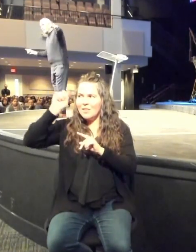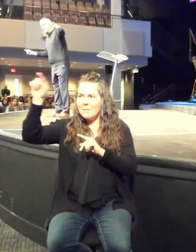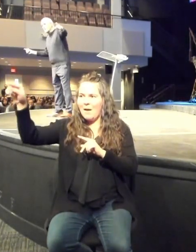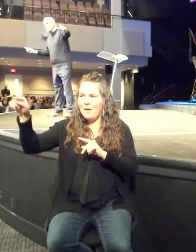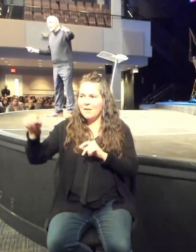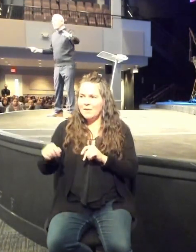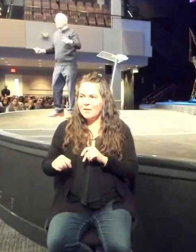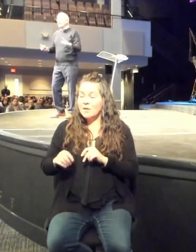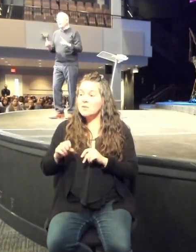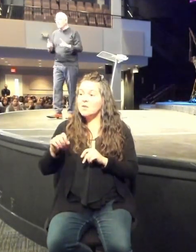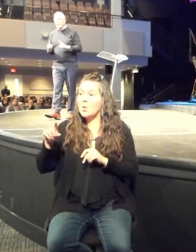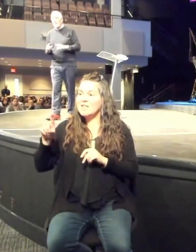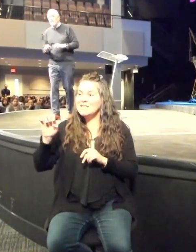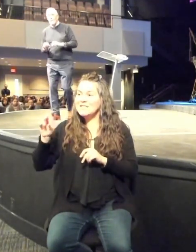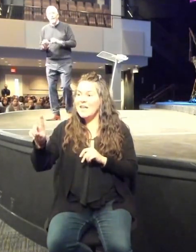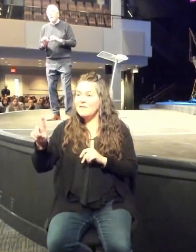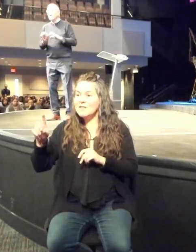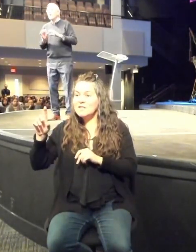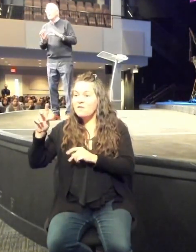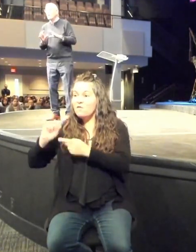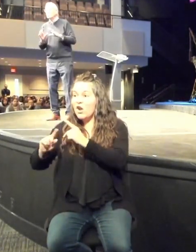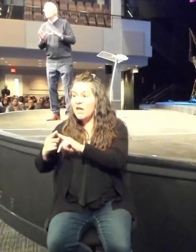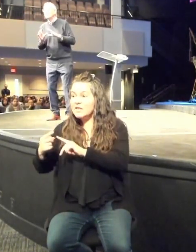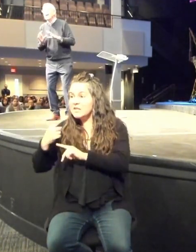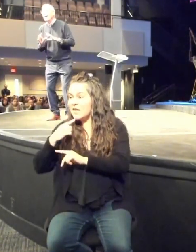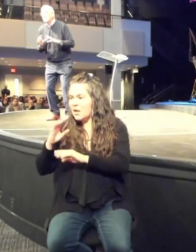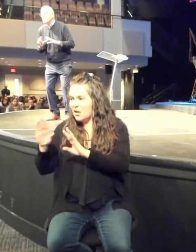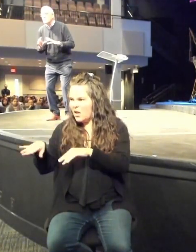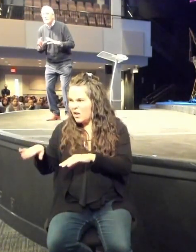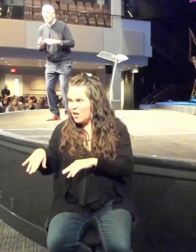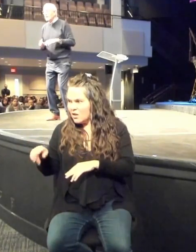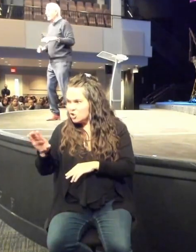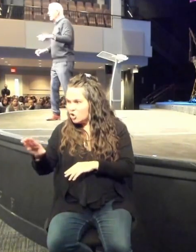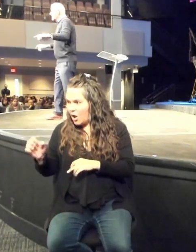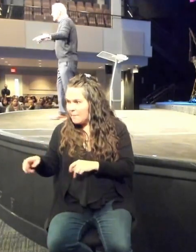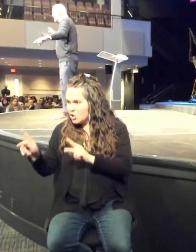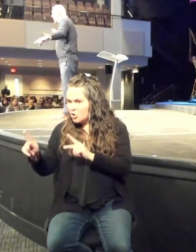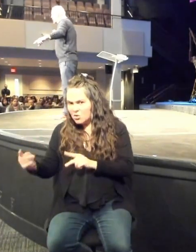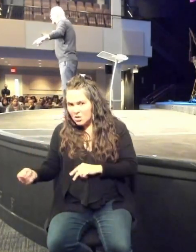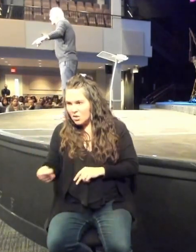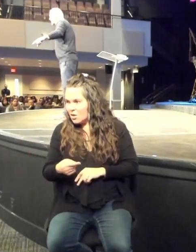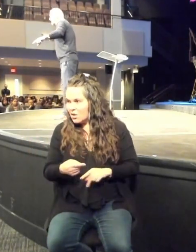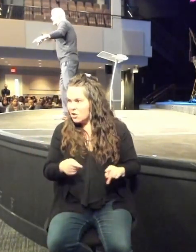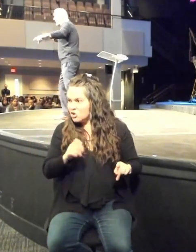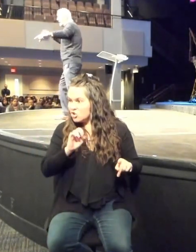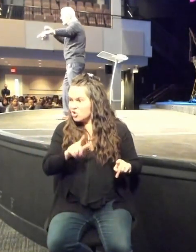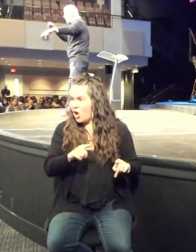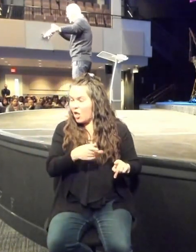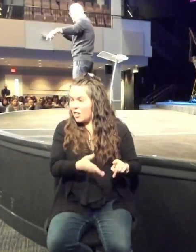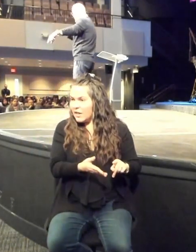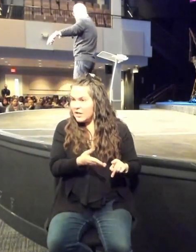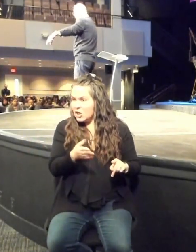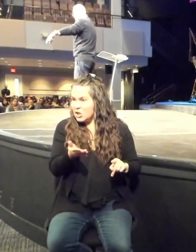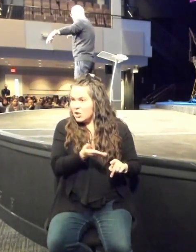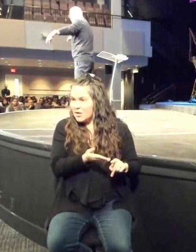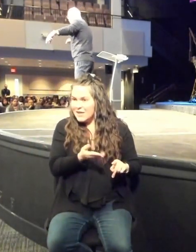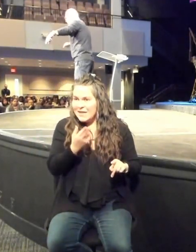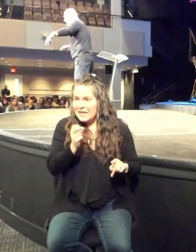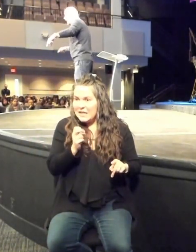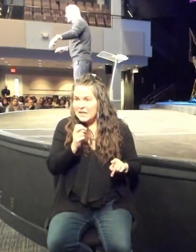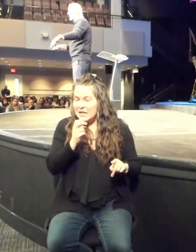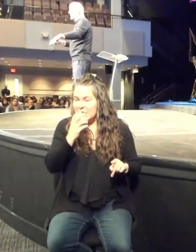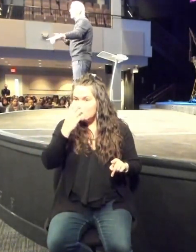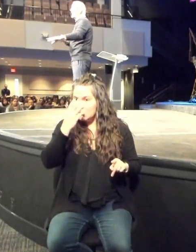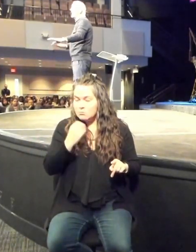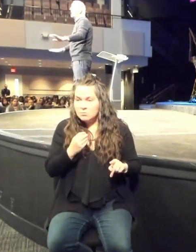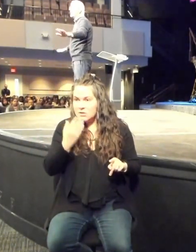David's men said, David, here's your chance. Okay. Saul is in here. He doesn't know that you're here.